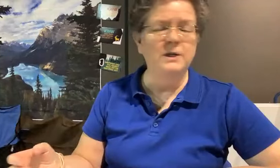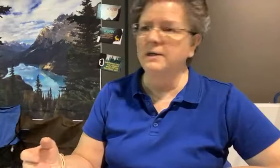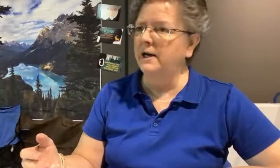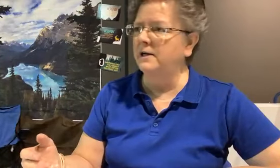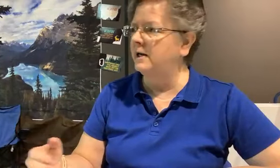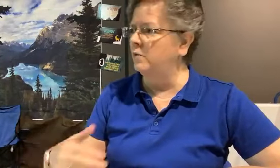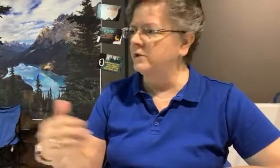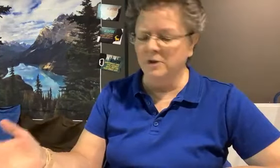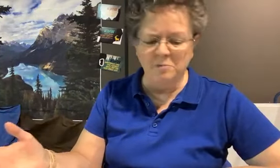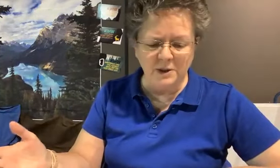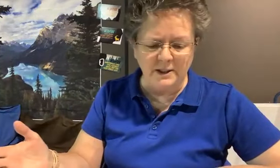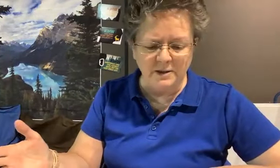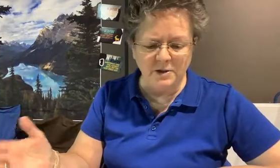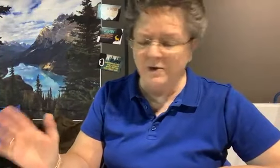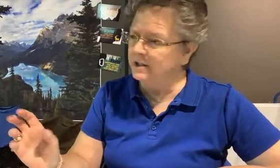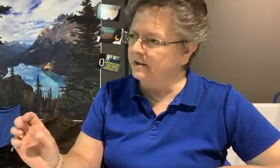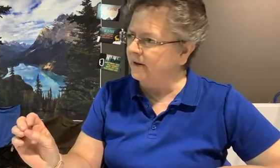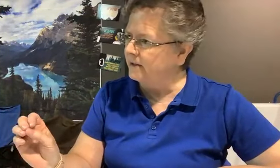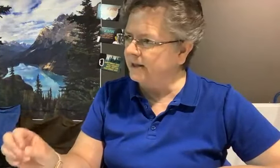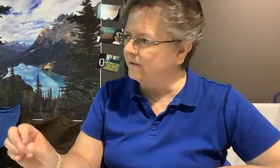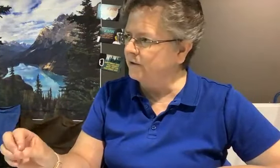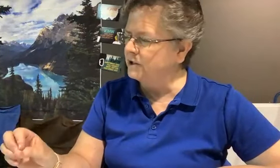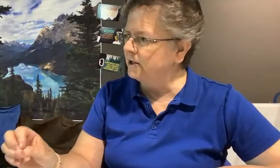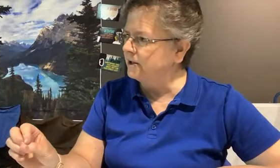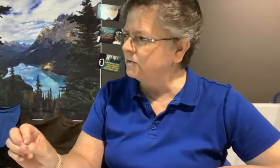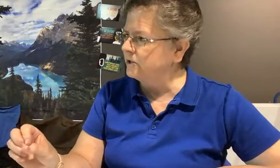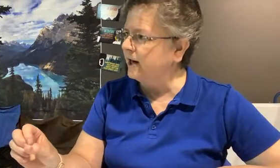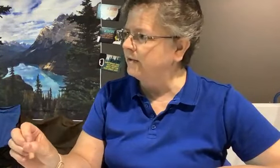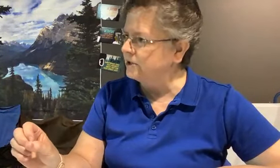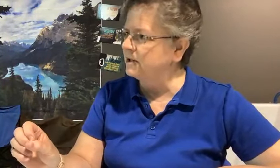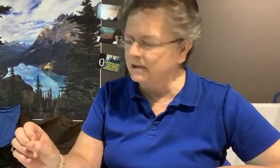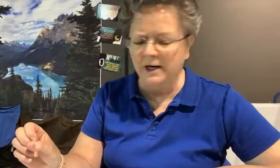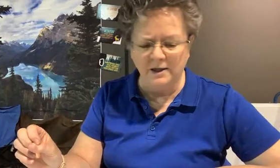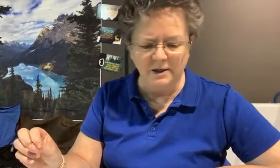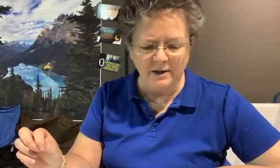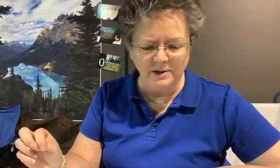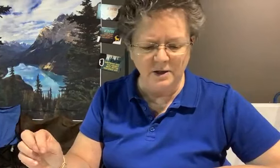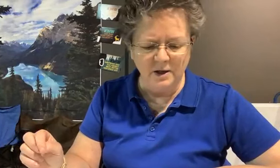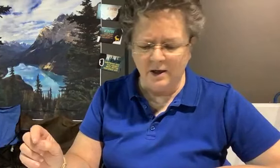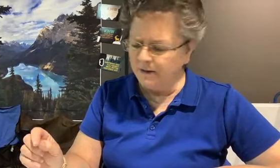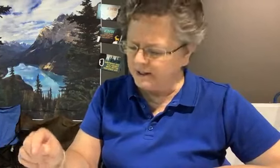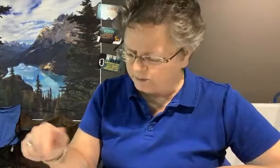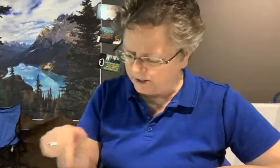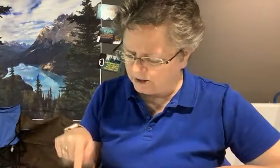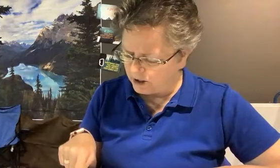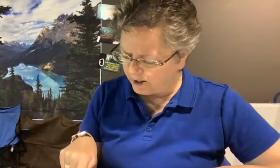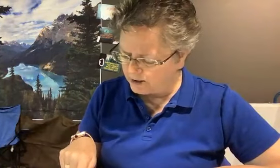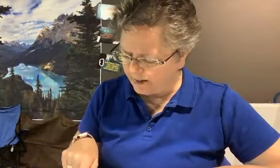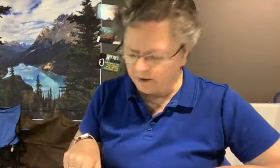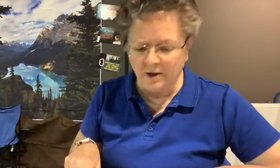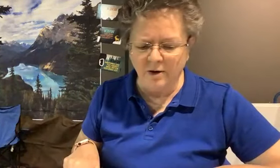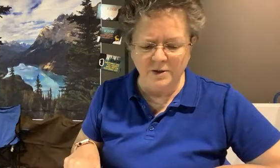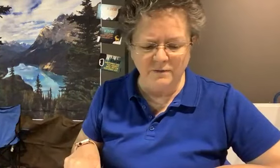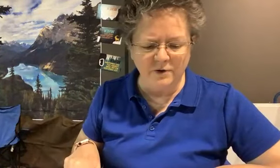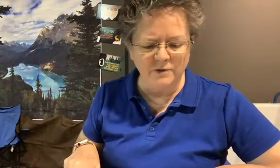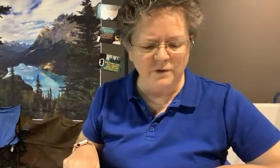it and it was completed. So it's not the first Darius with Cyrus, it's the second Darius that's being talked about here in this first